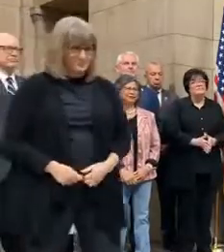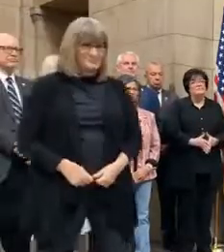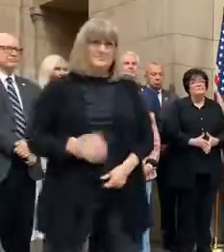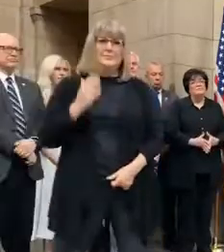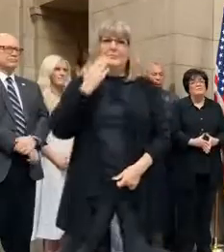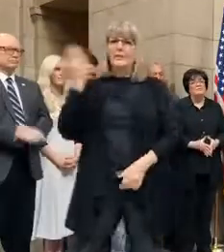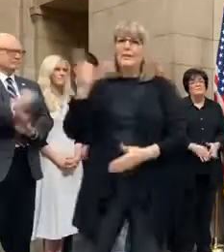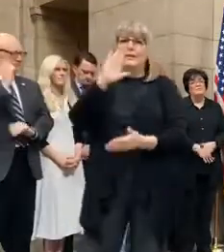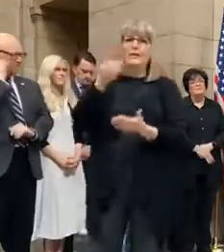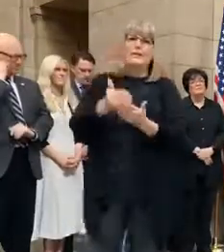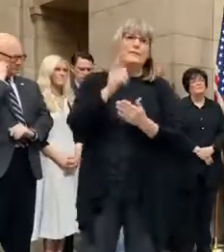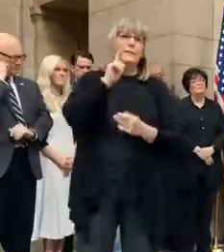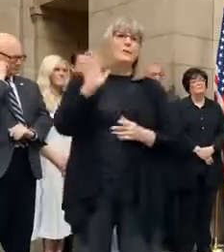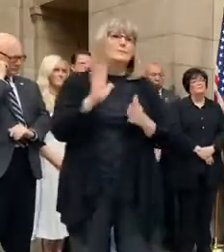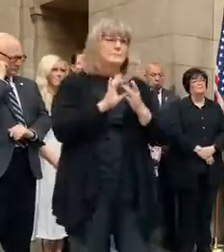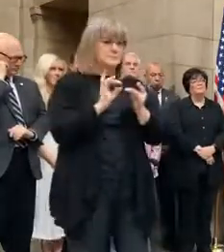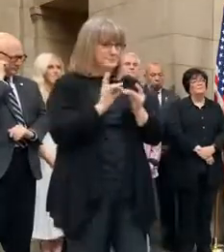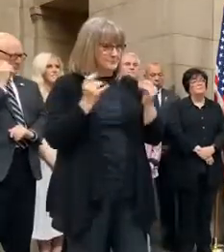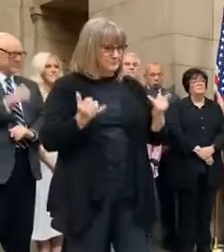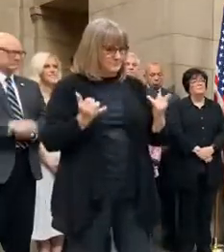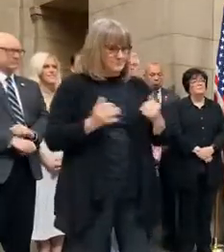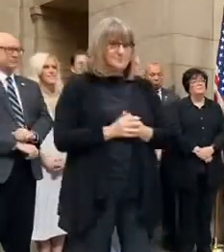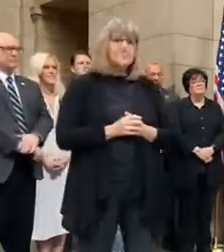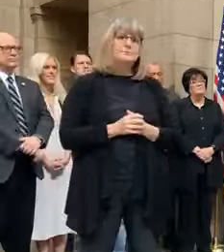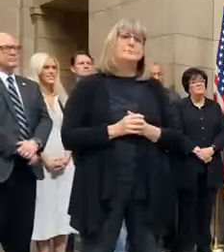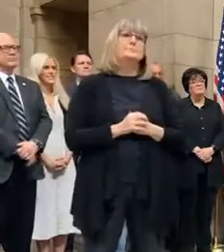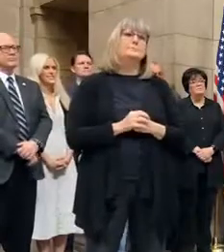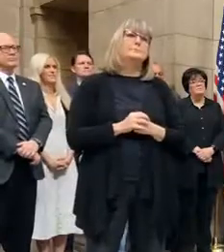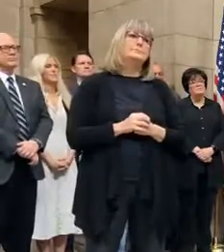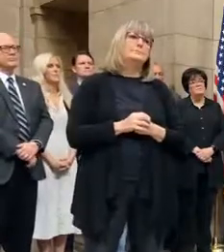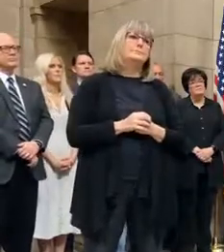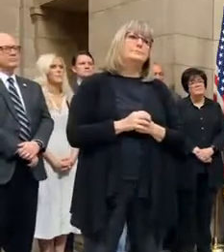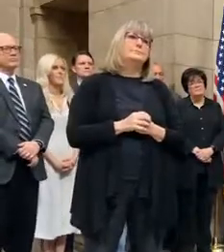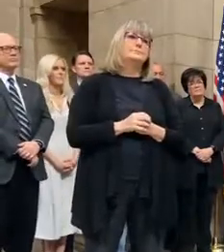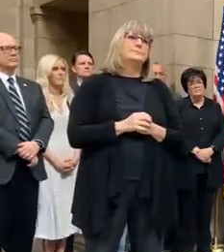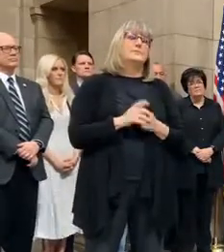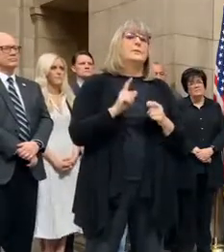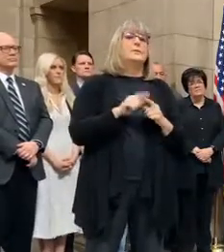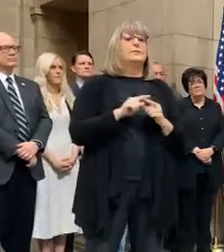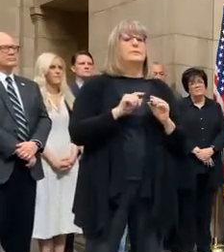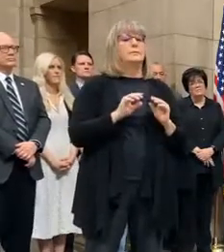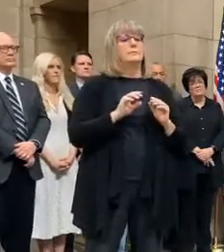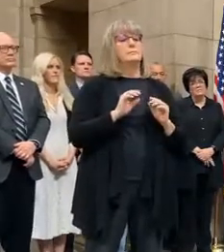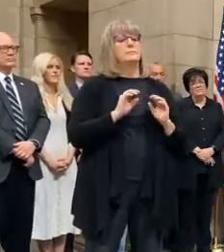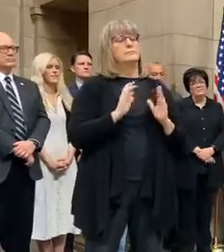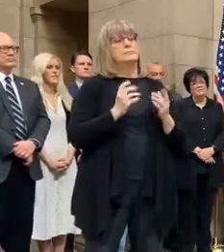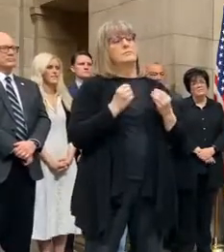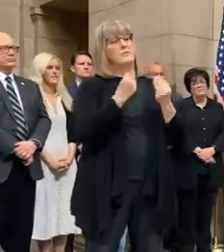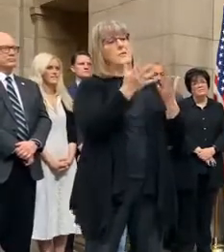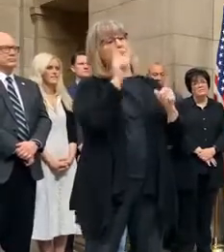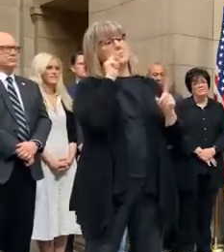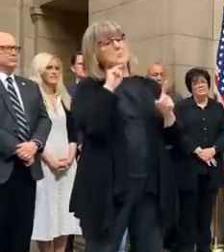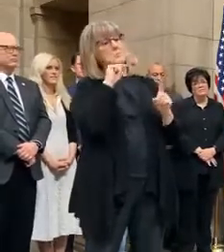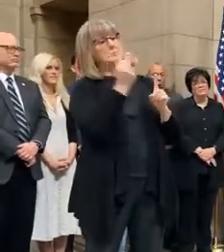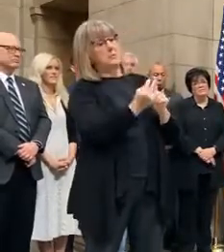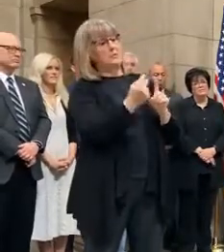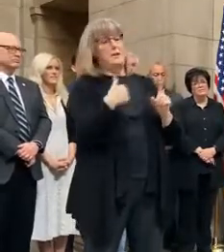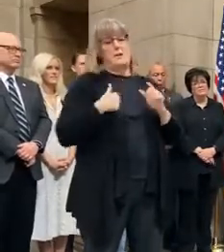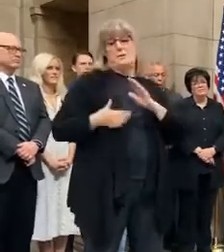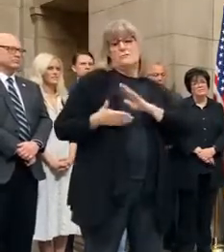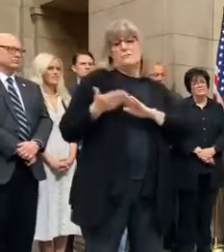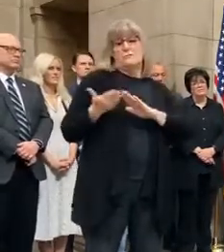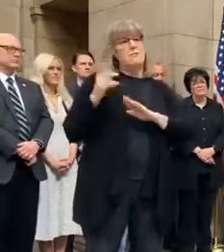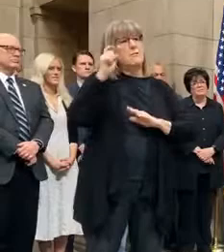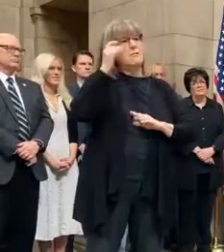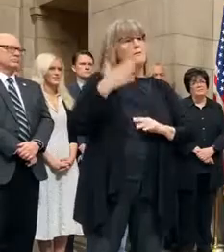Thank you all very much for your remarks today. To put this in perspective, when I started running for